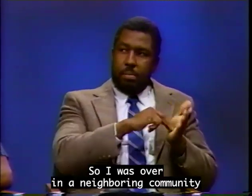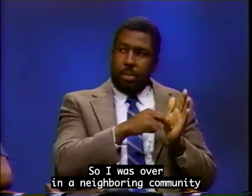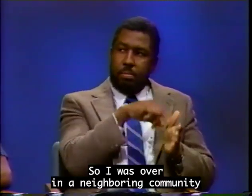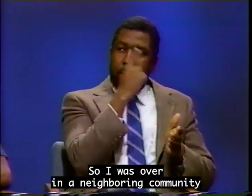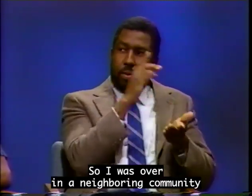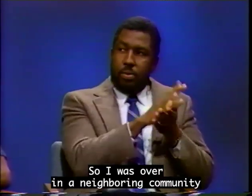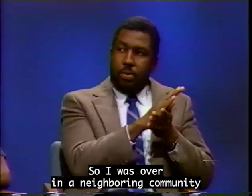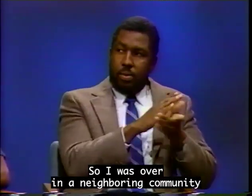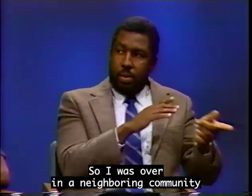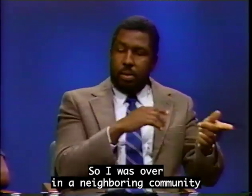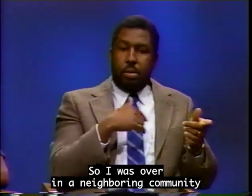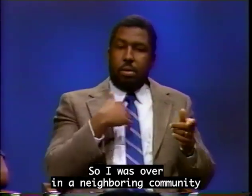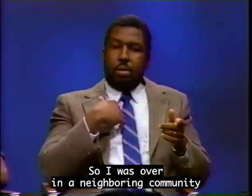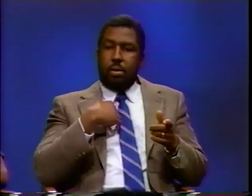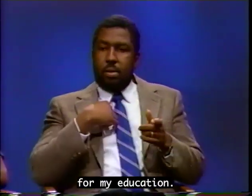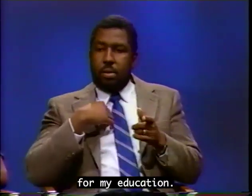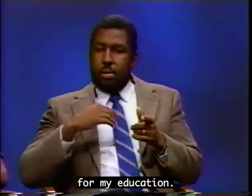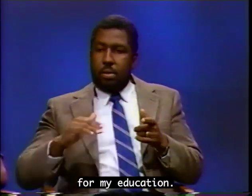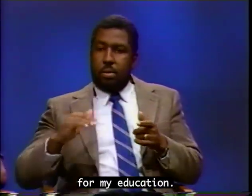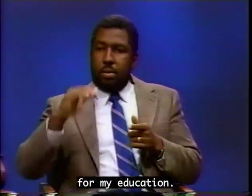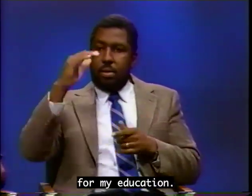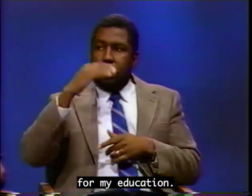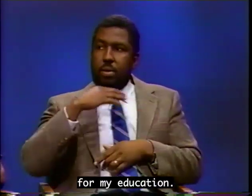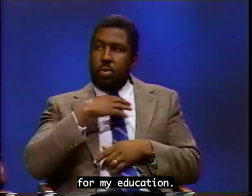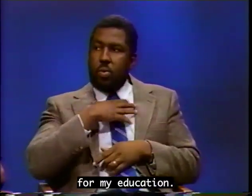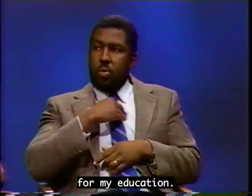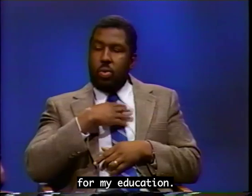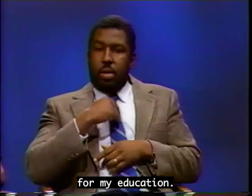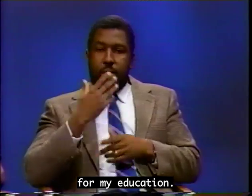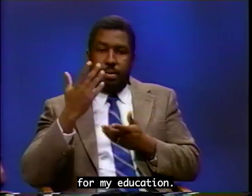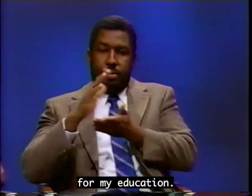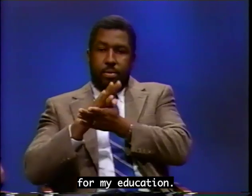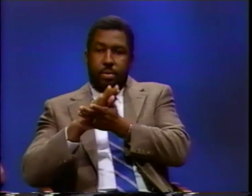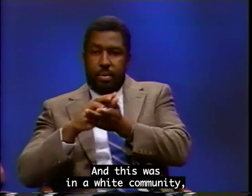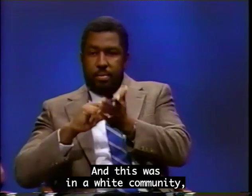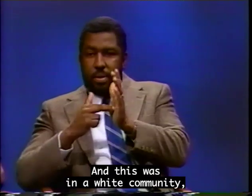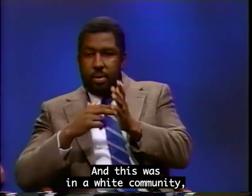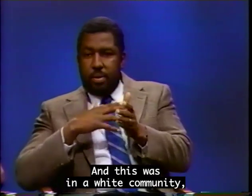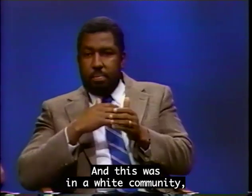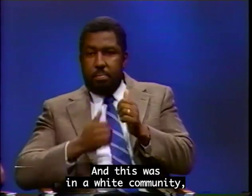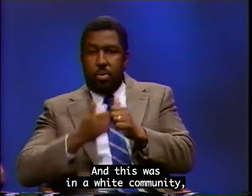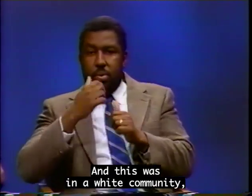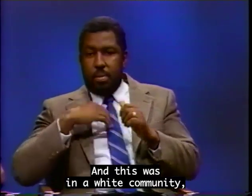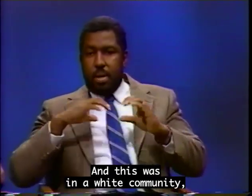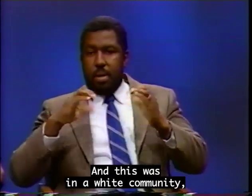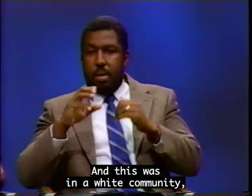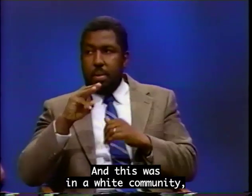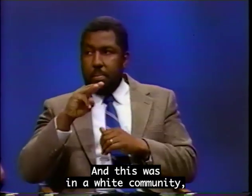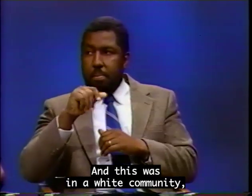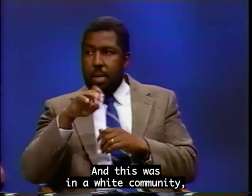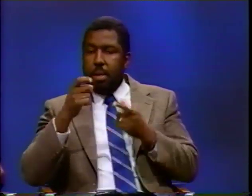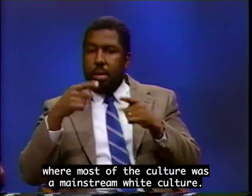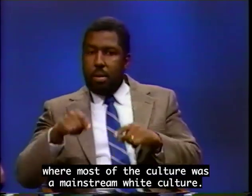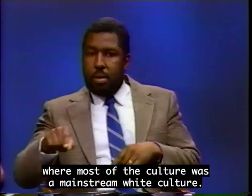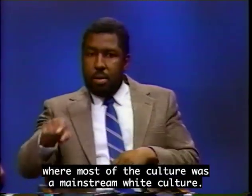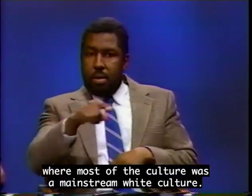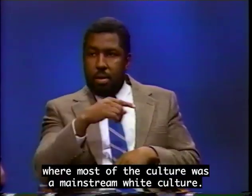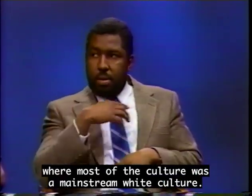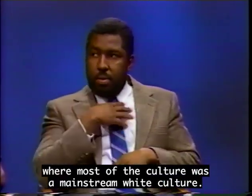So I was over in a neighboring community for my education, and this was in a white community where most of the culture